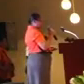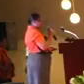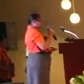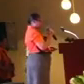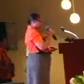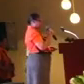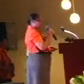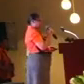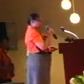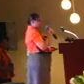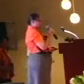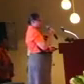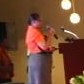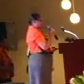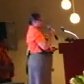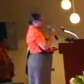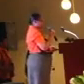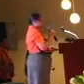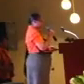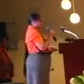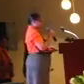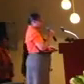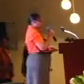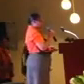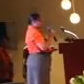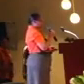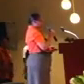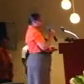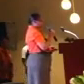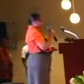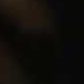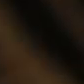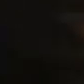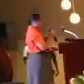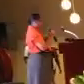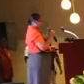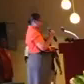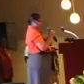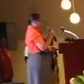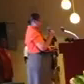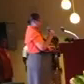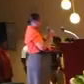Types of method of payments used in IRC.